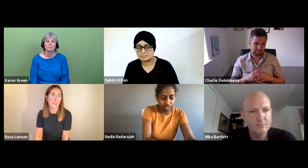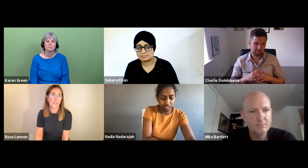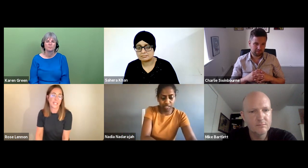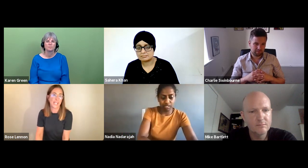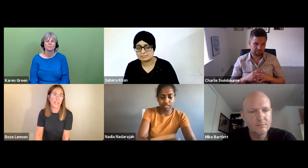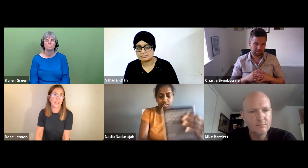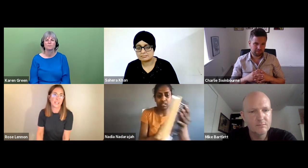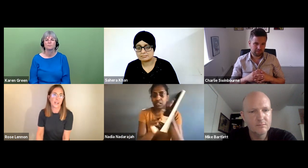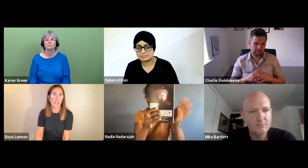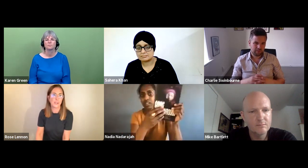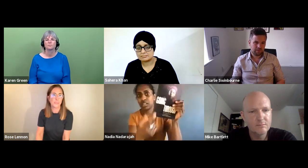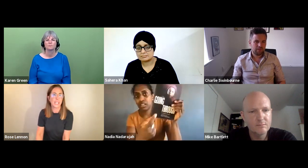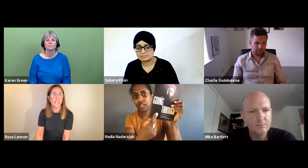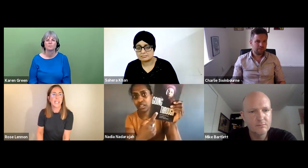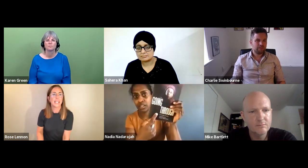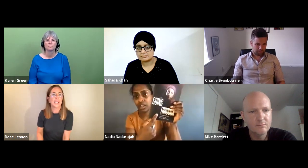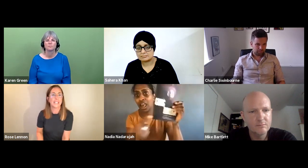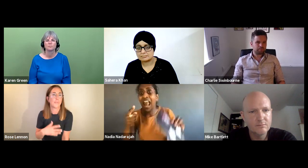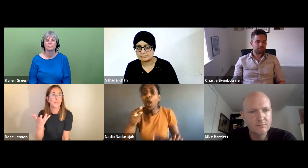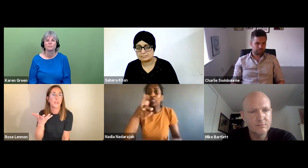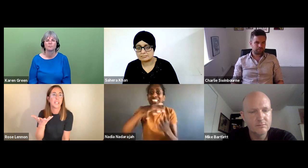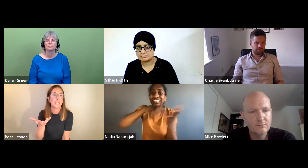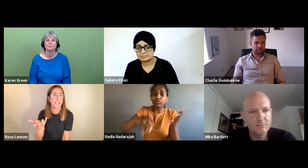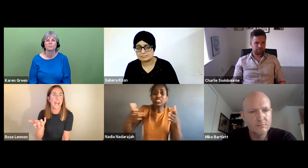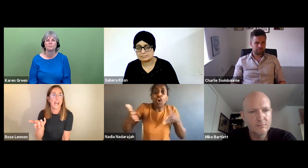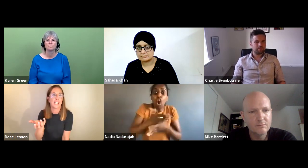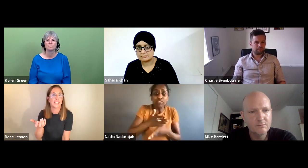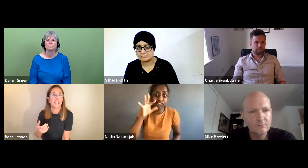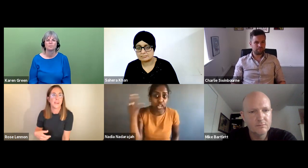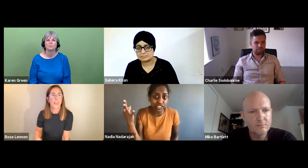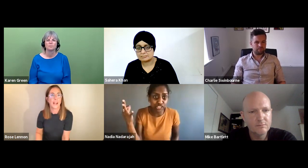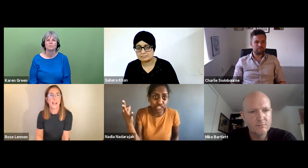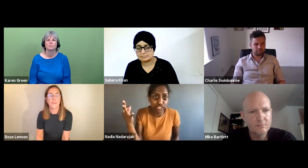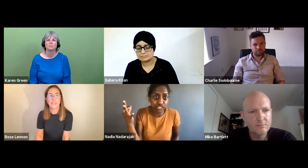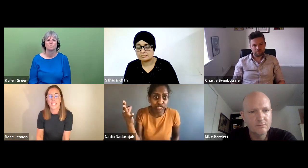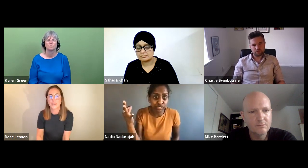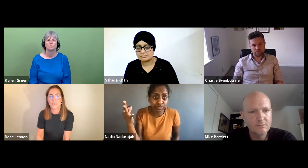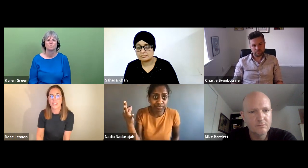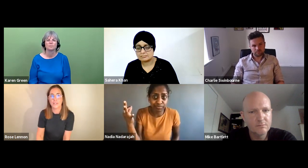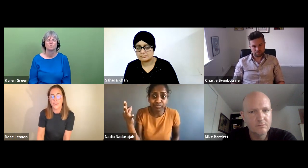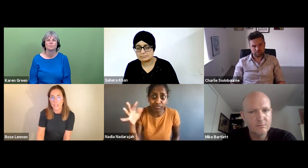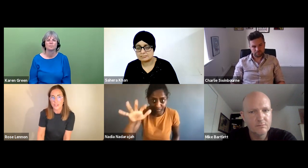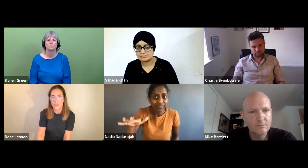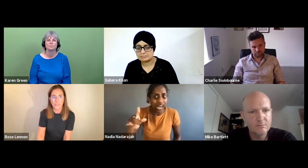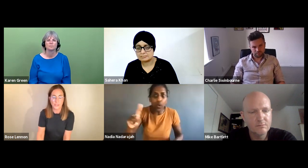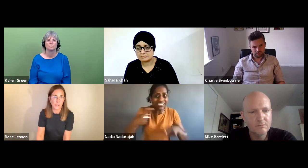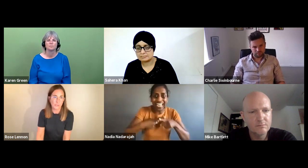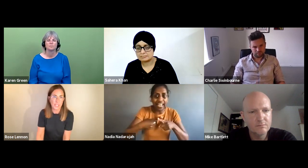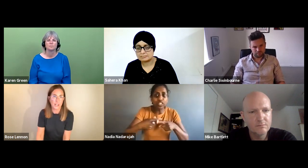those translations. So it could be, let's say we were doing this and the text is originally French, if you don't already